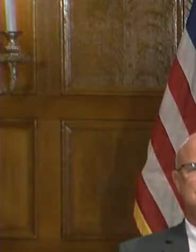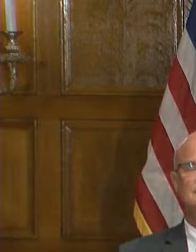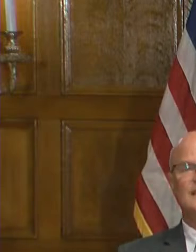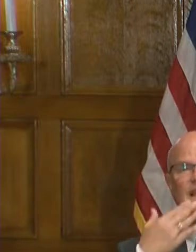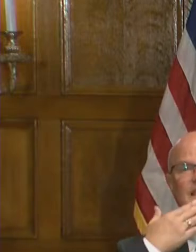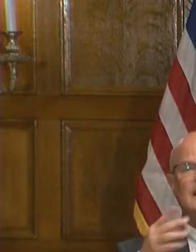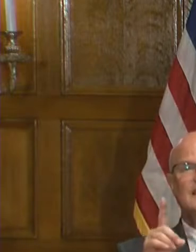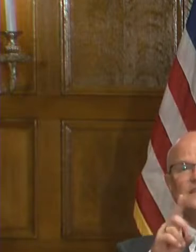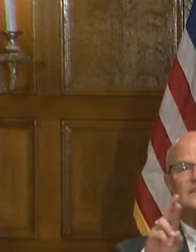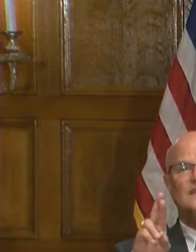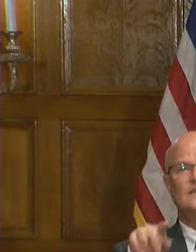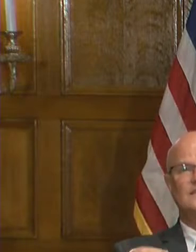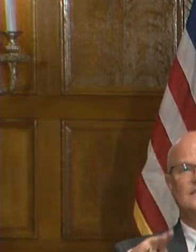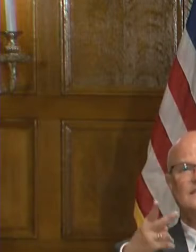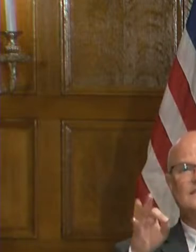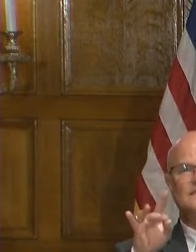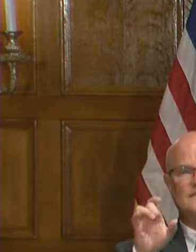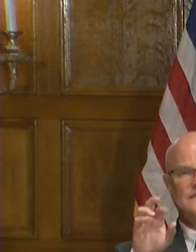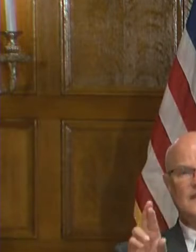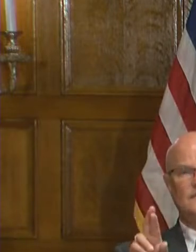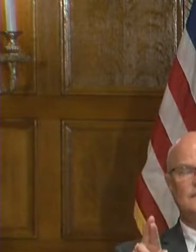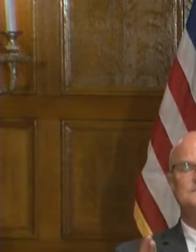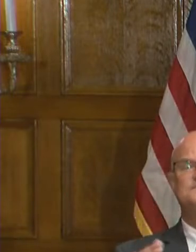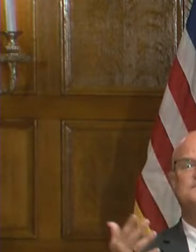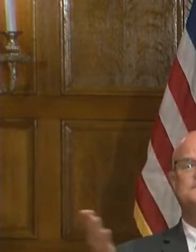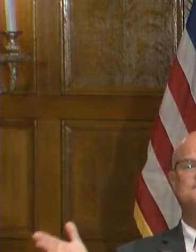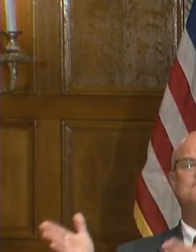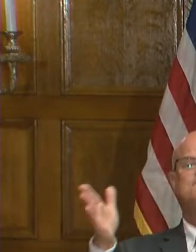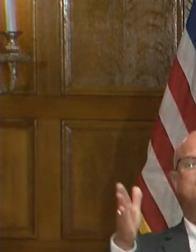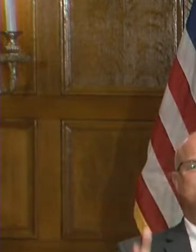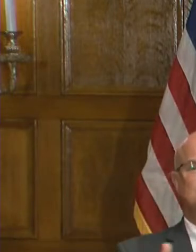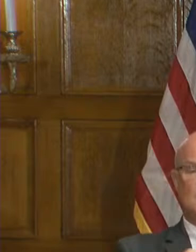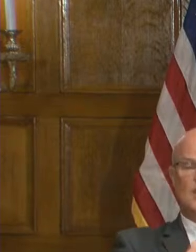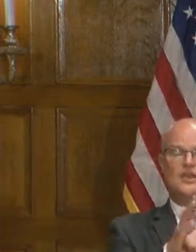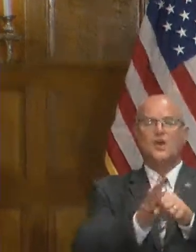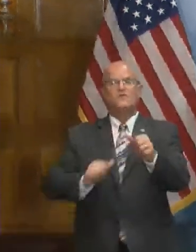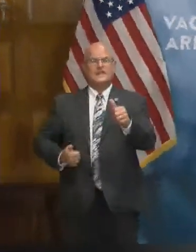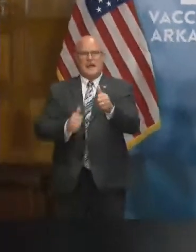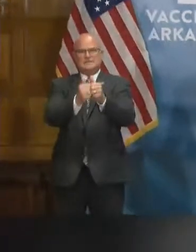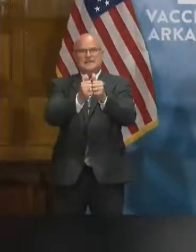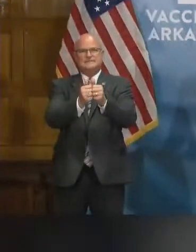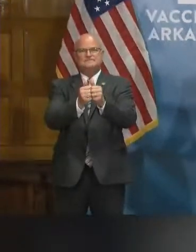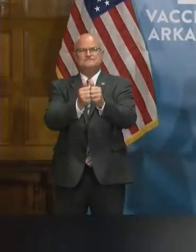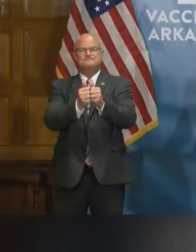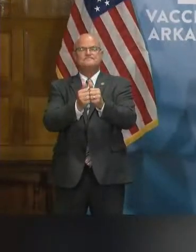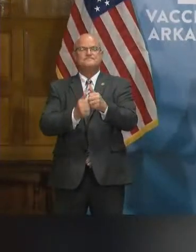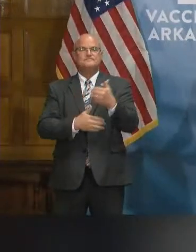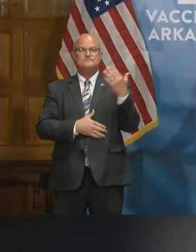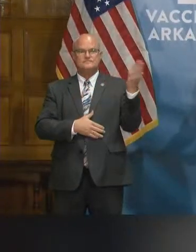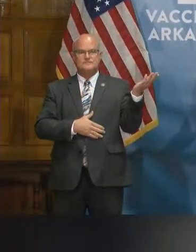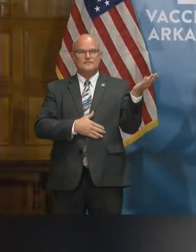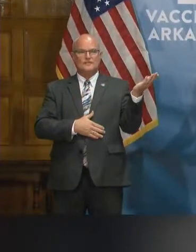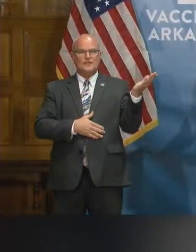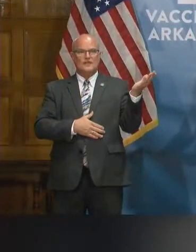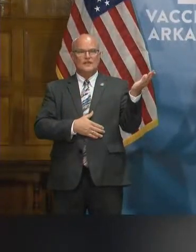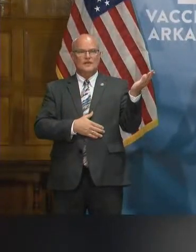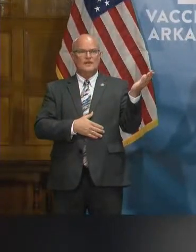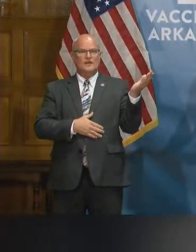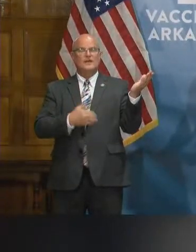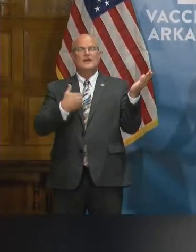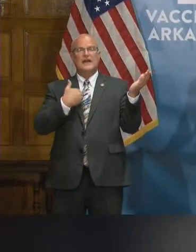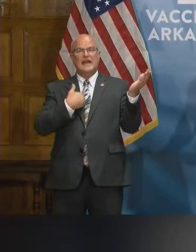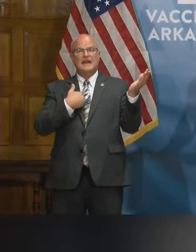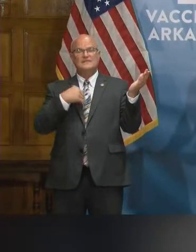Thank you, Dr. Pfeffer. And now let's go to today's COVID update. You can see from the graph that we have